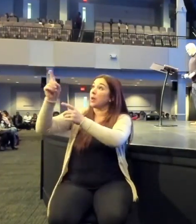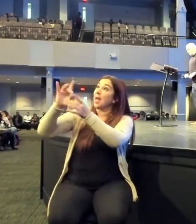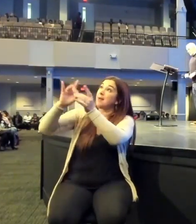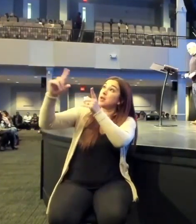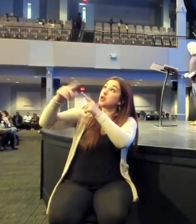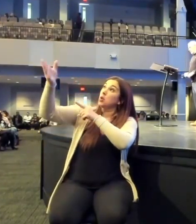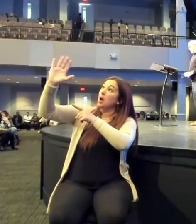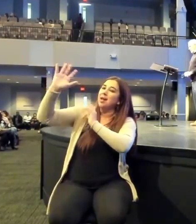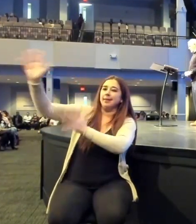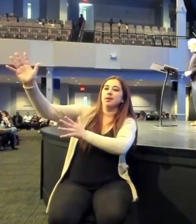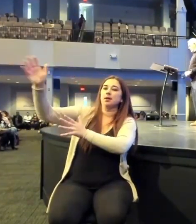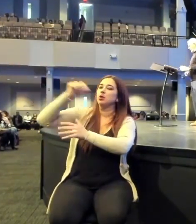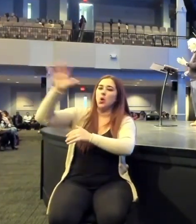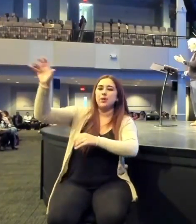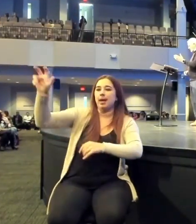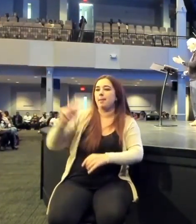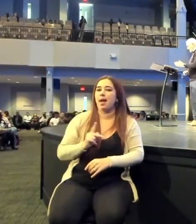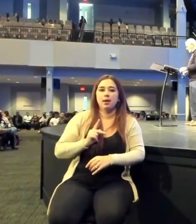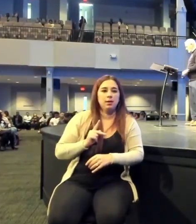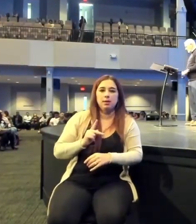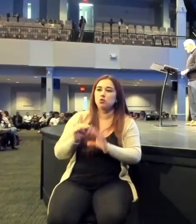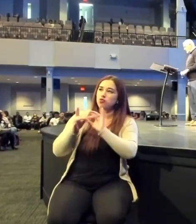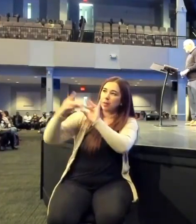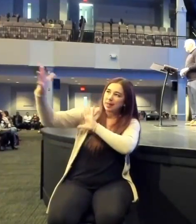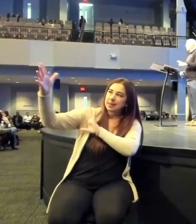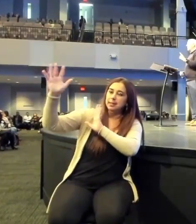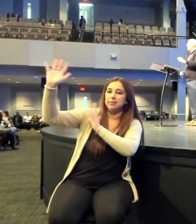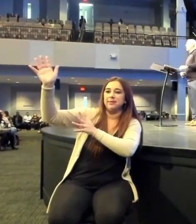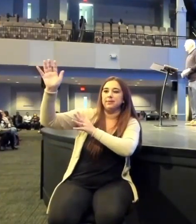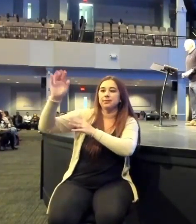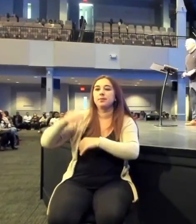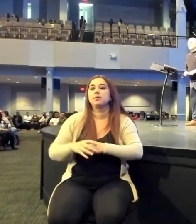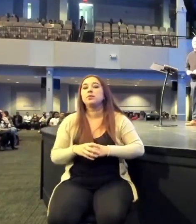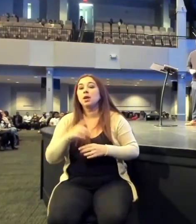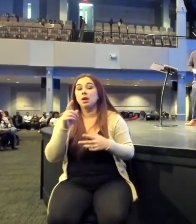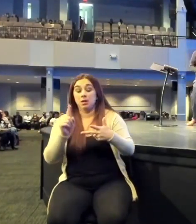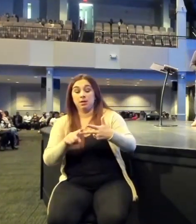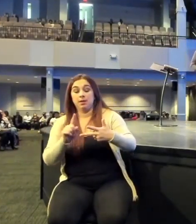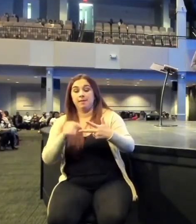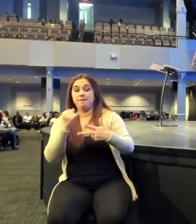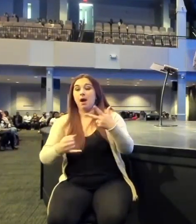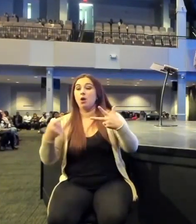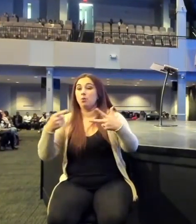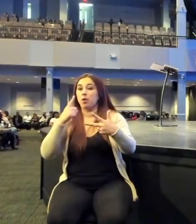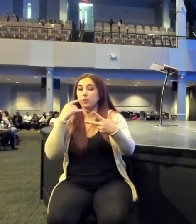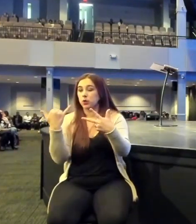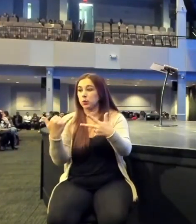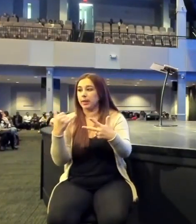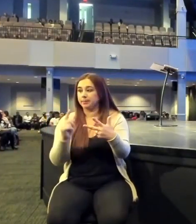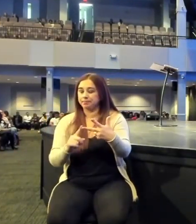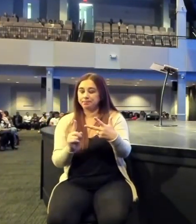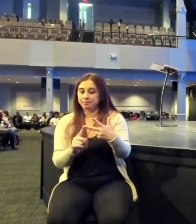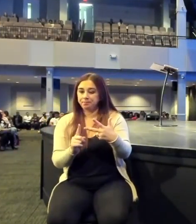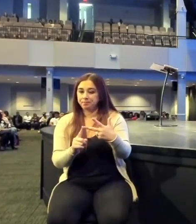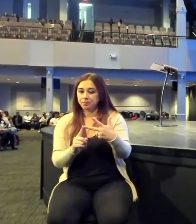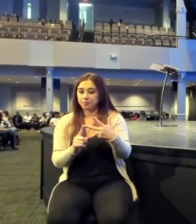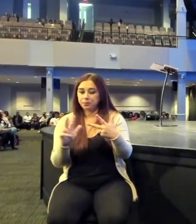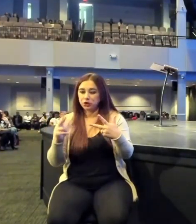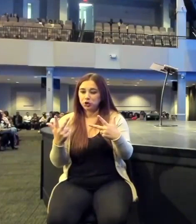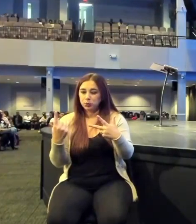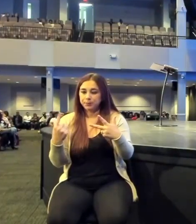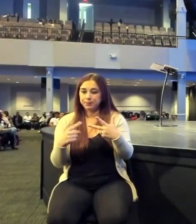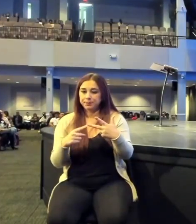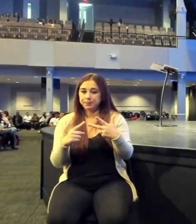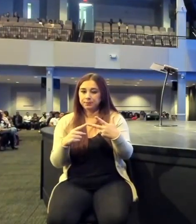back. Give it to him. Practice release. One final point today. Here's the third